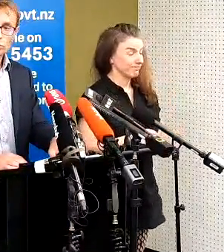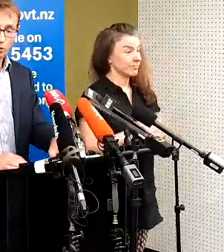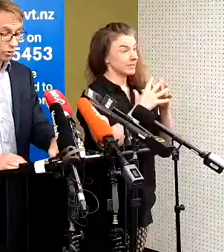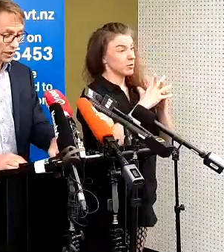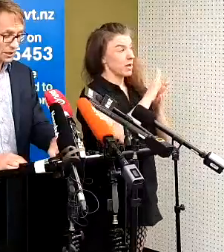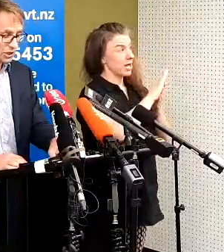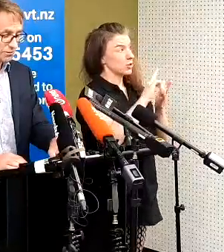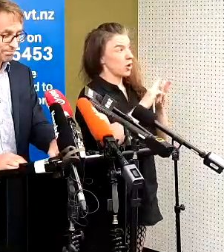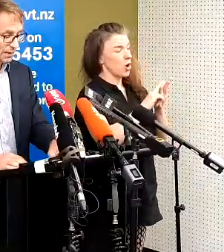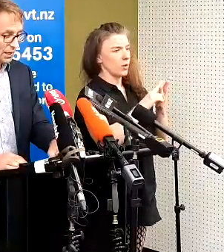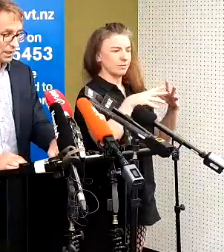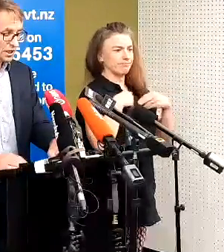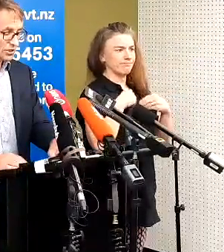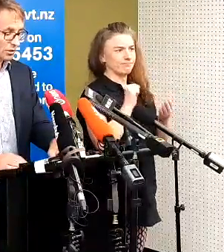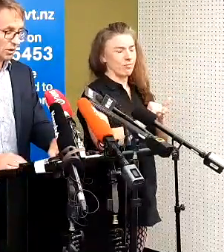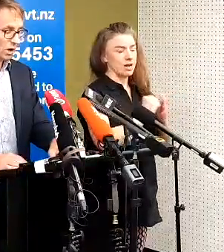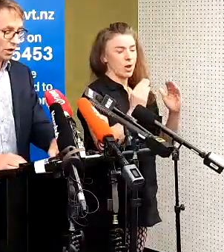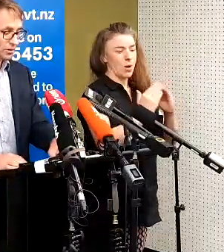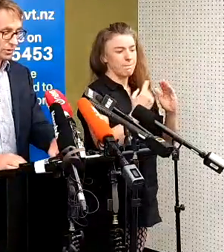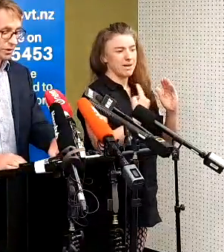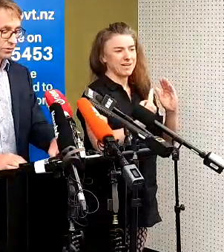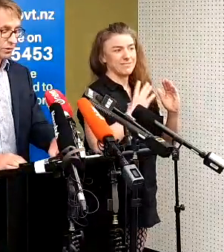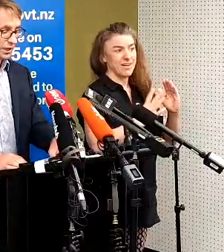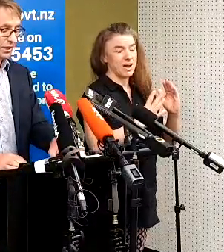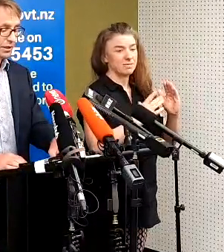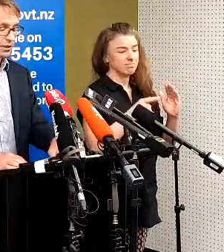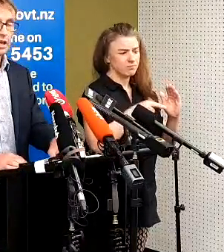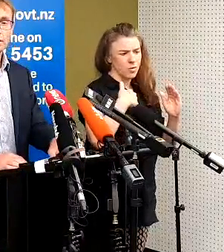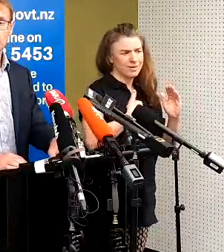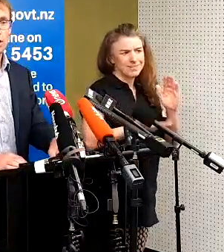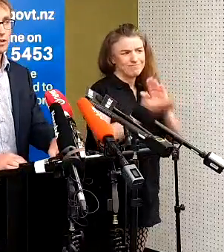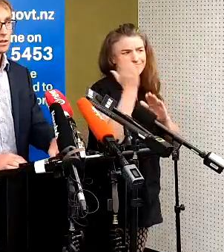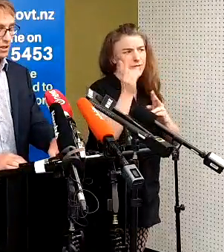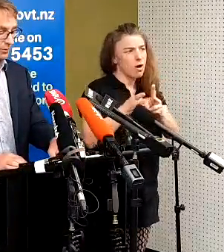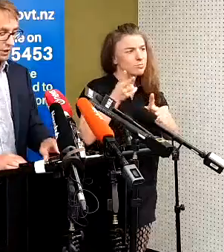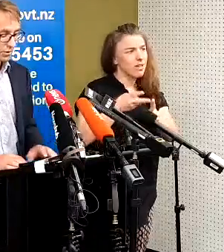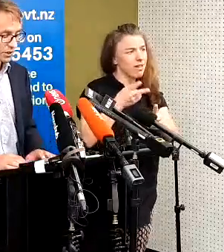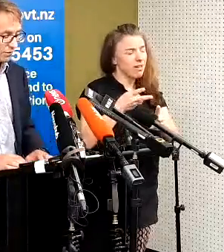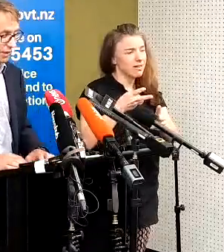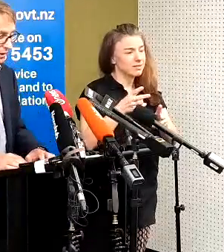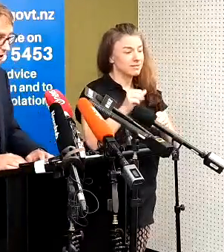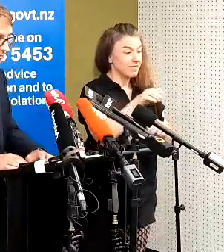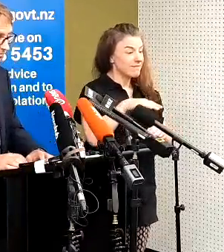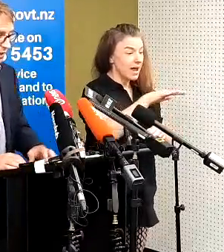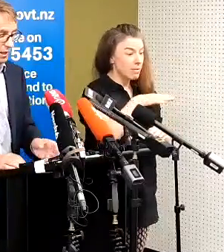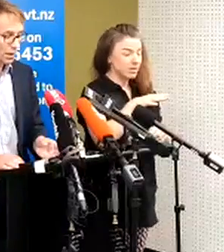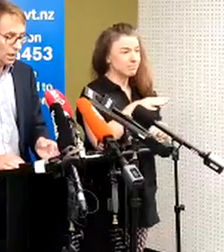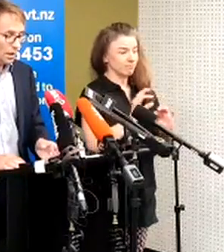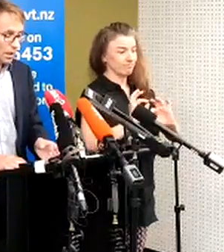recognised by the World Health Organisation. He does not require hospital-level care and neither does anybody else in the family